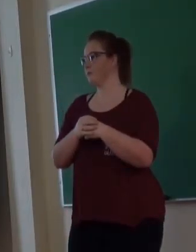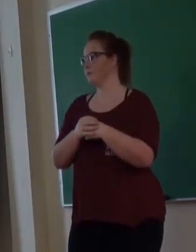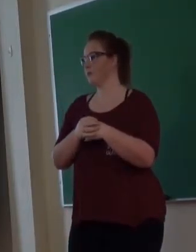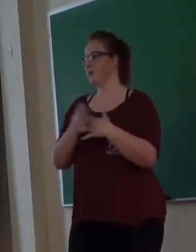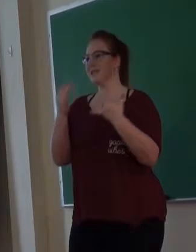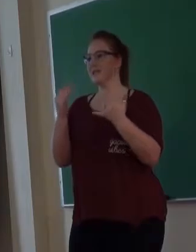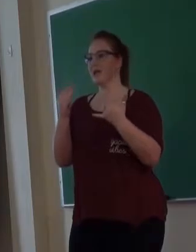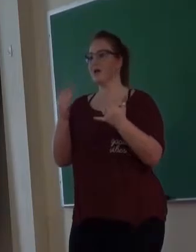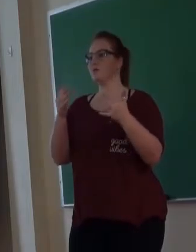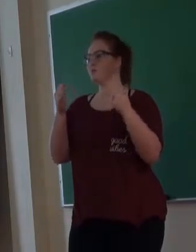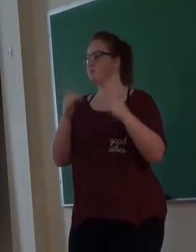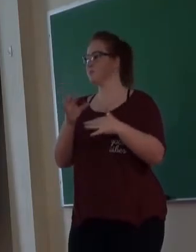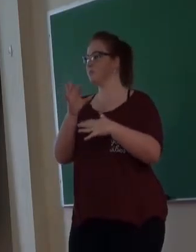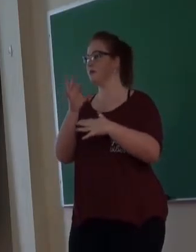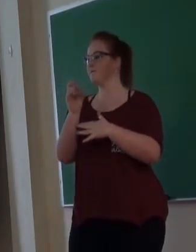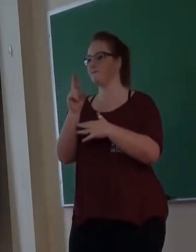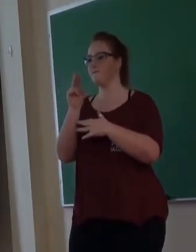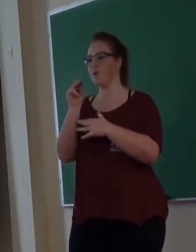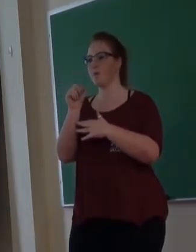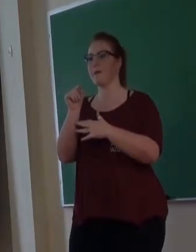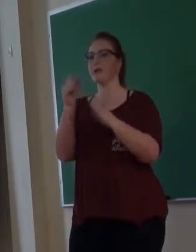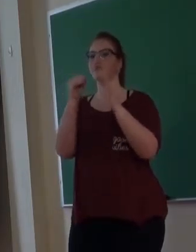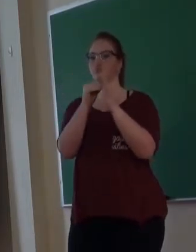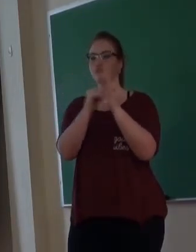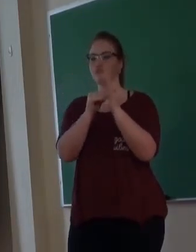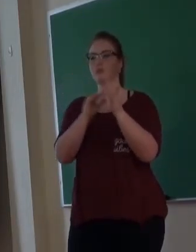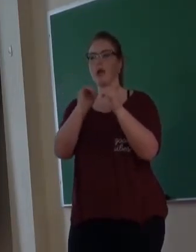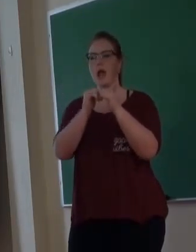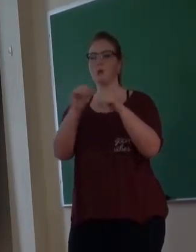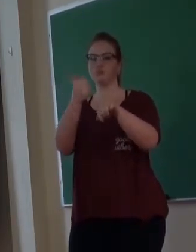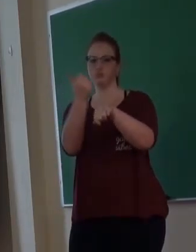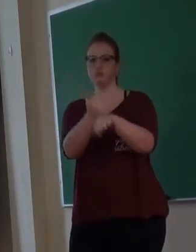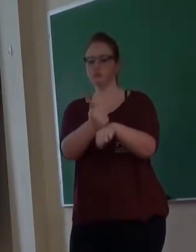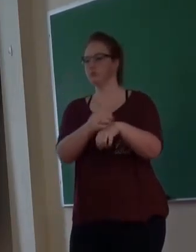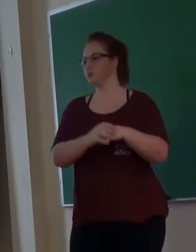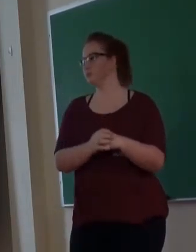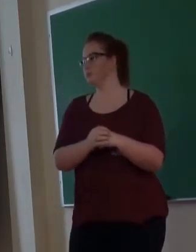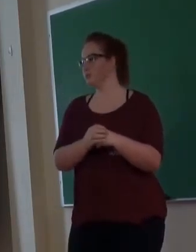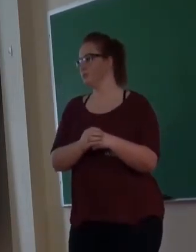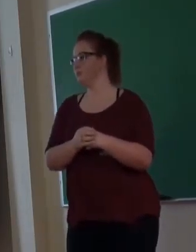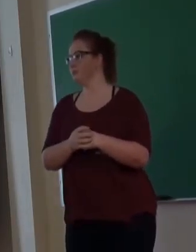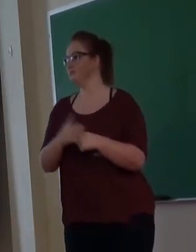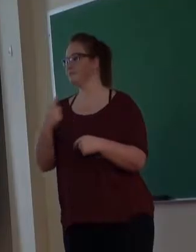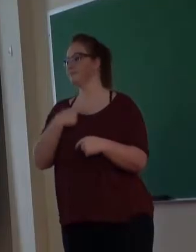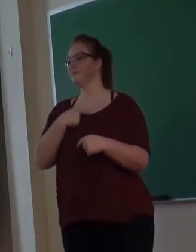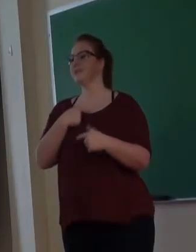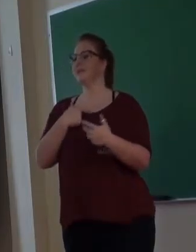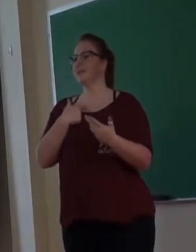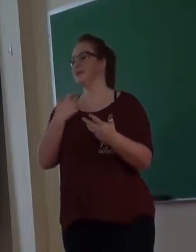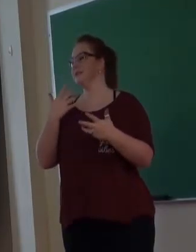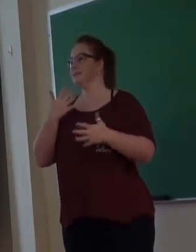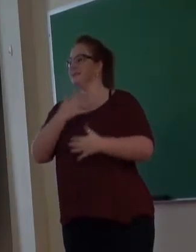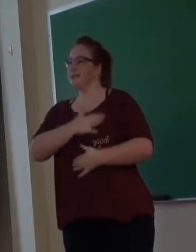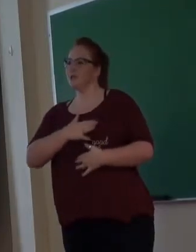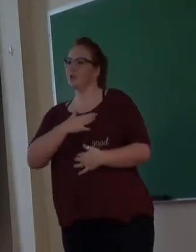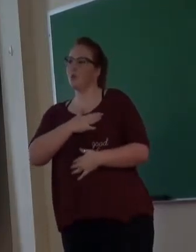format for your resume. I say I have a love-hate relationship with templates, and I will describe that